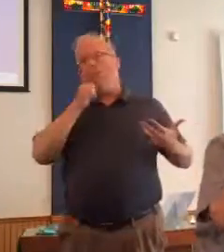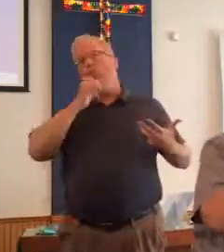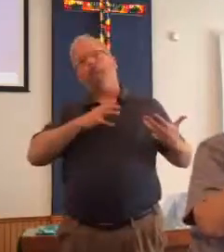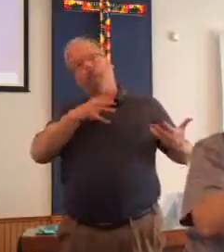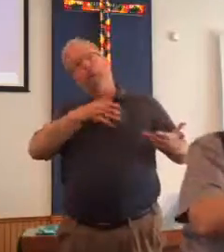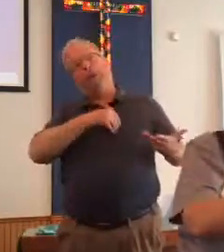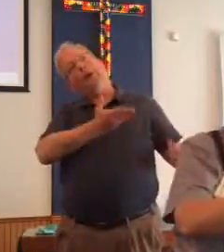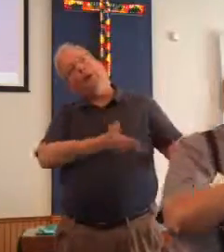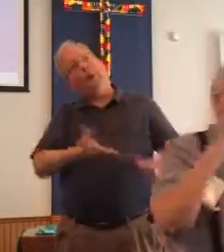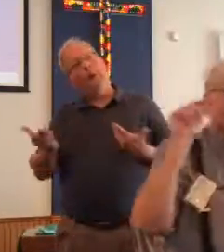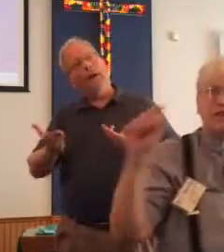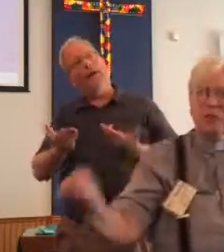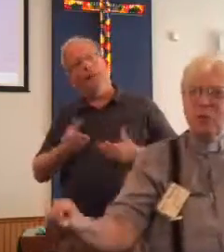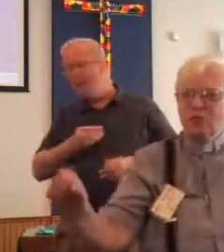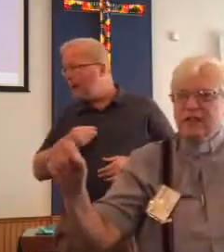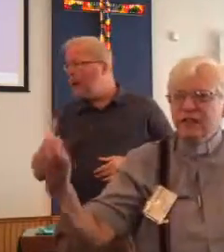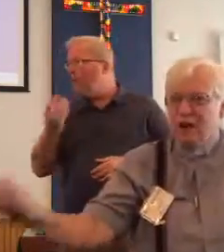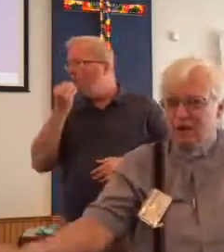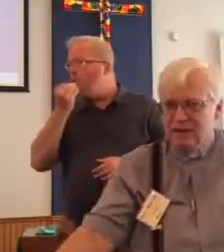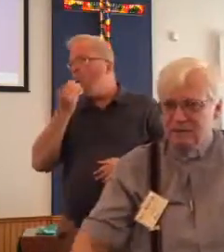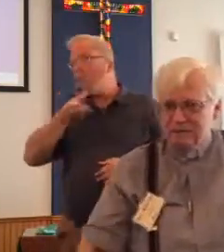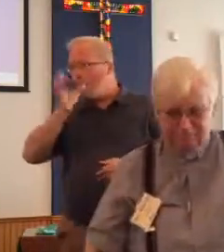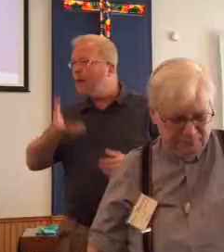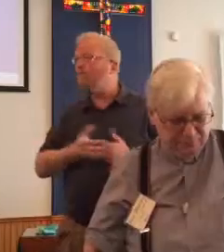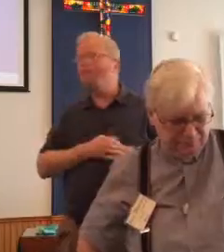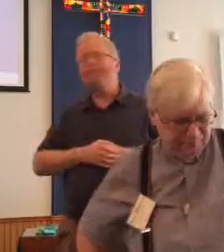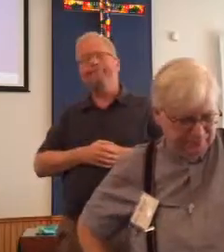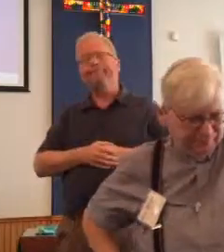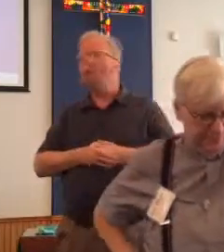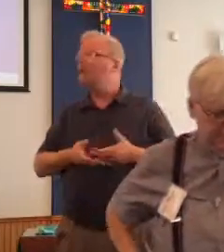She killed the general of the opposing army.